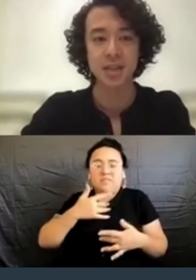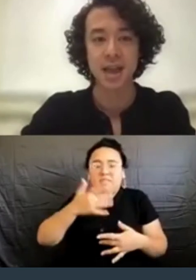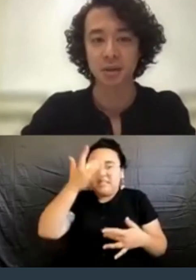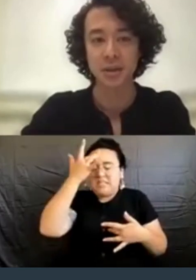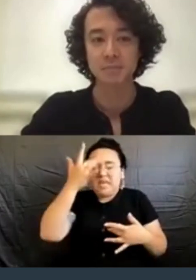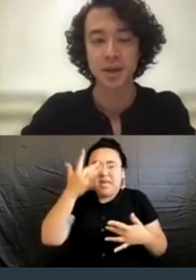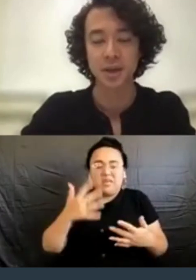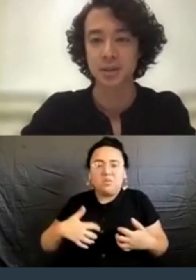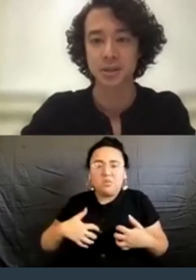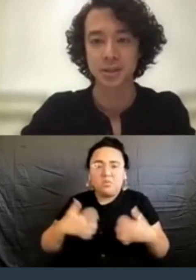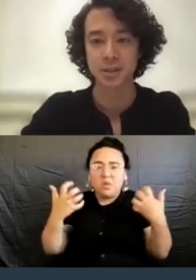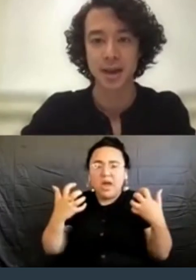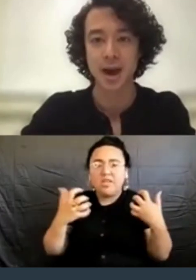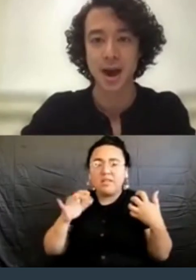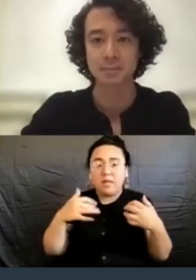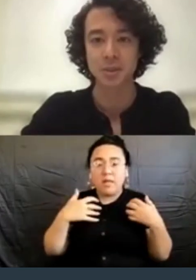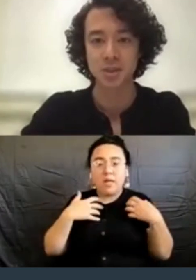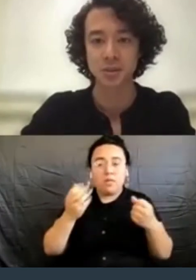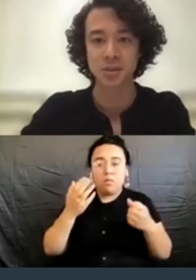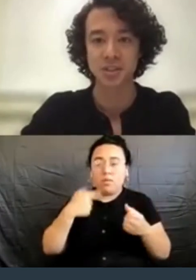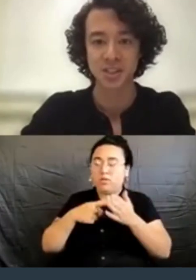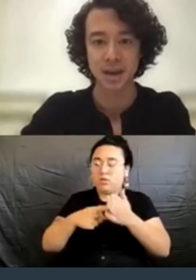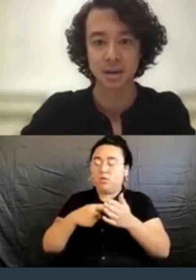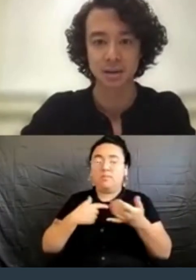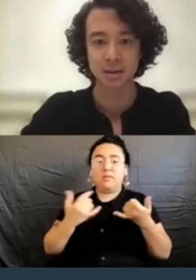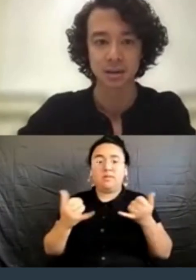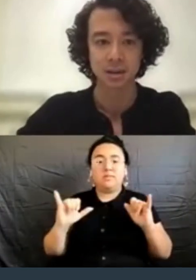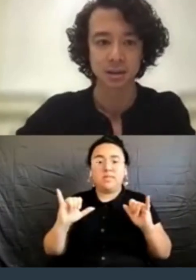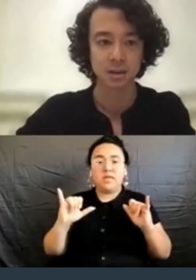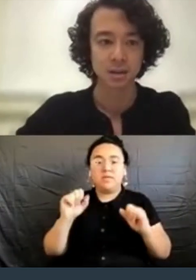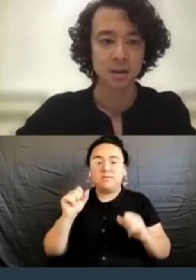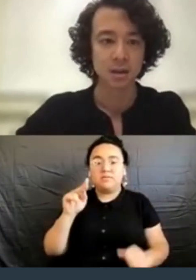this is healthy because it's a sign I'm still sane.